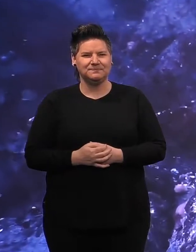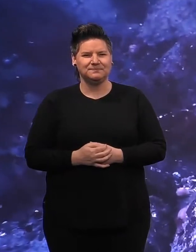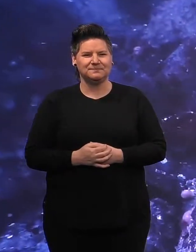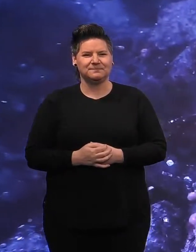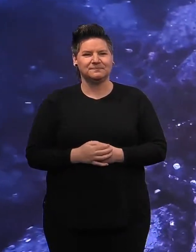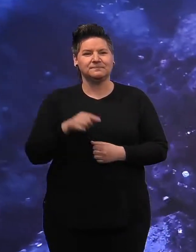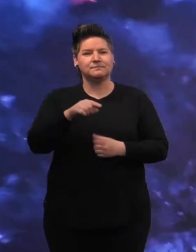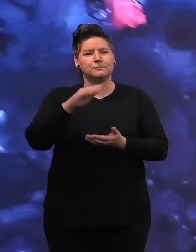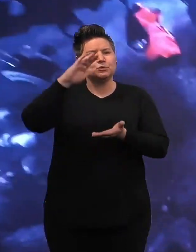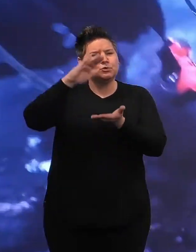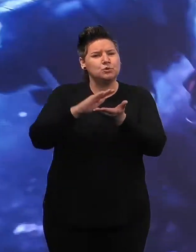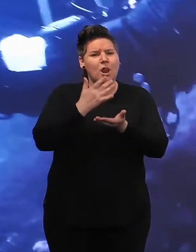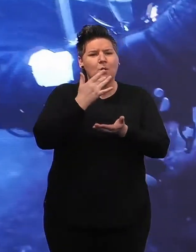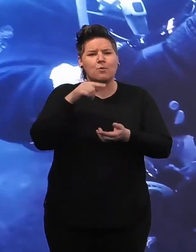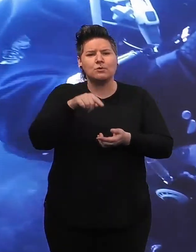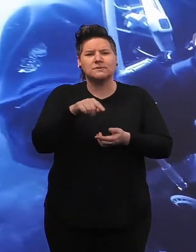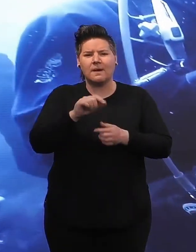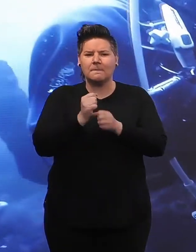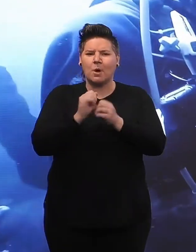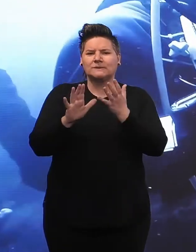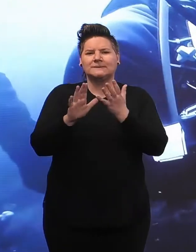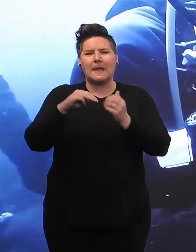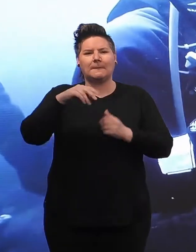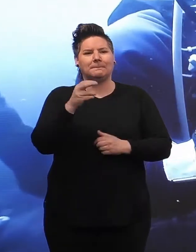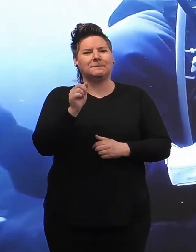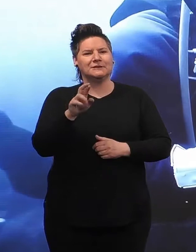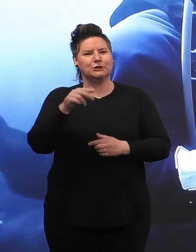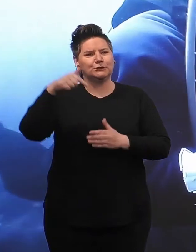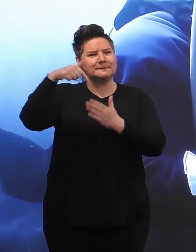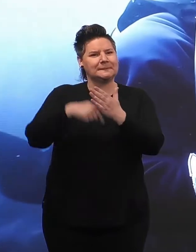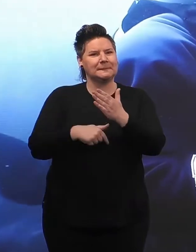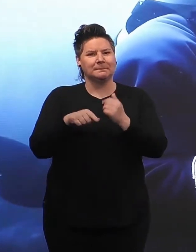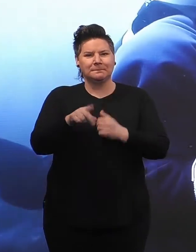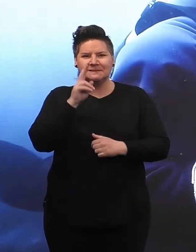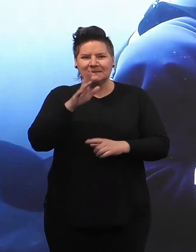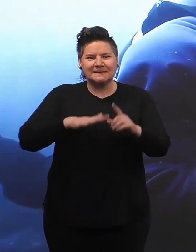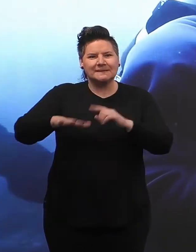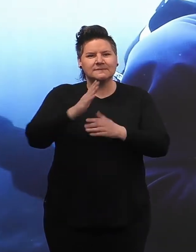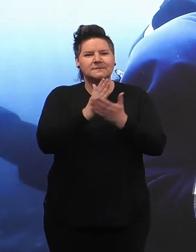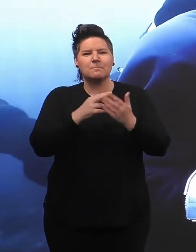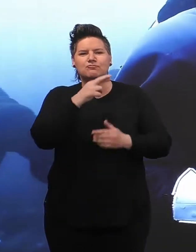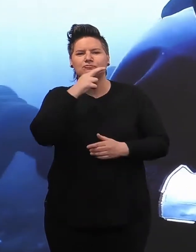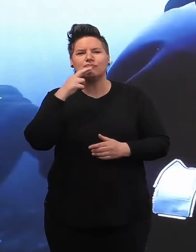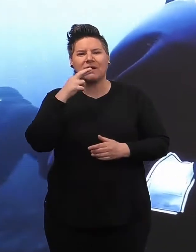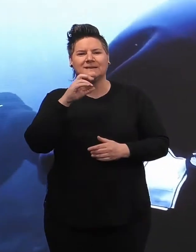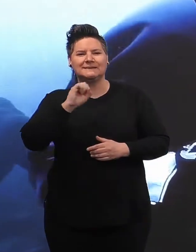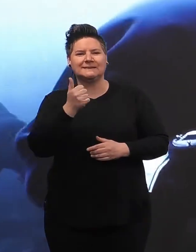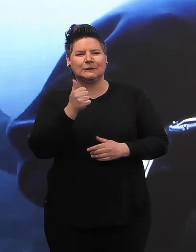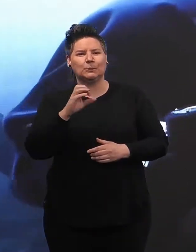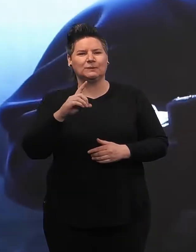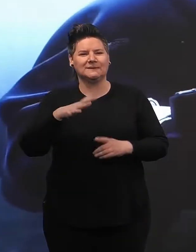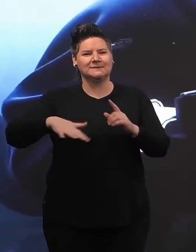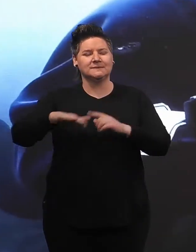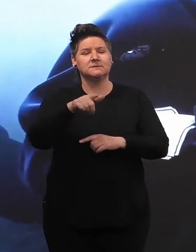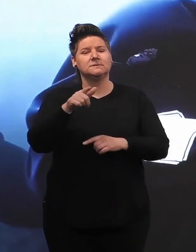It's shallow water here, so it's about 10 metres deep, and you can see there's some red seaweeds on the rocks. And the diver's